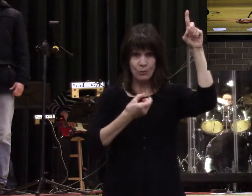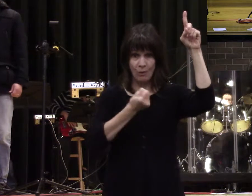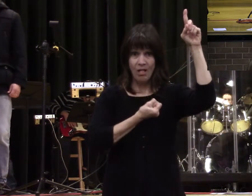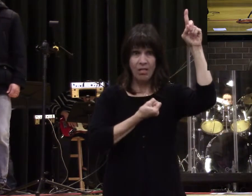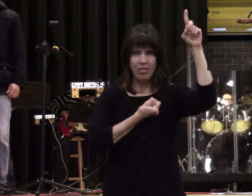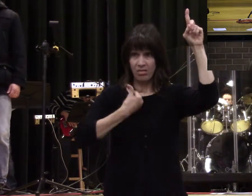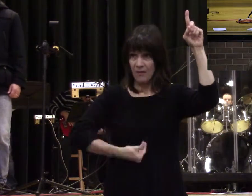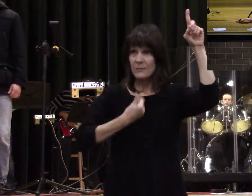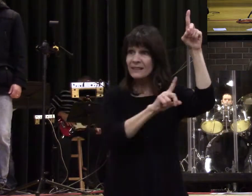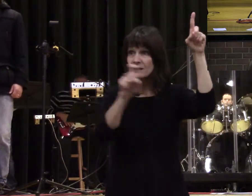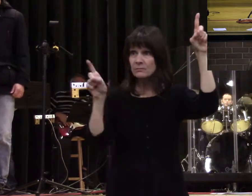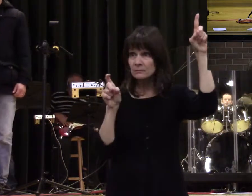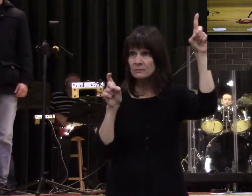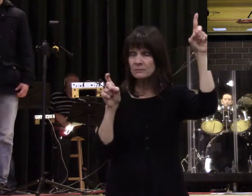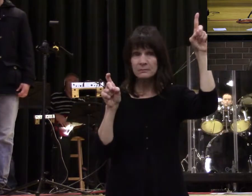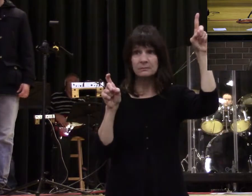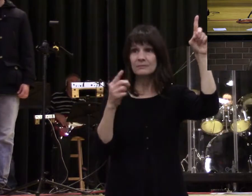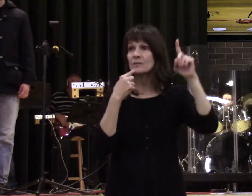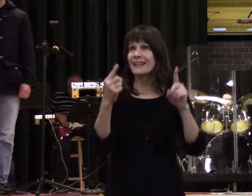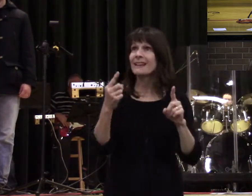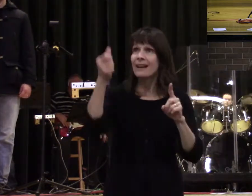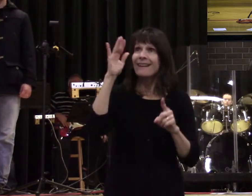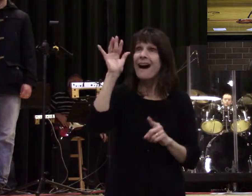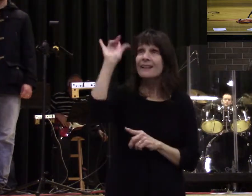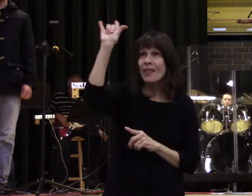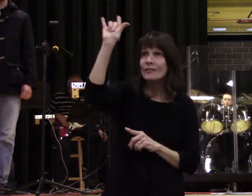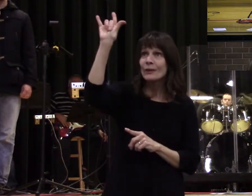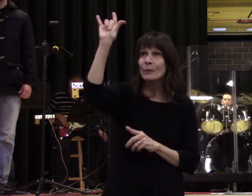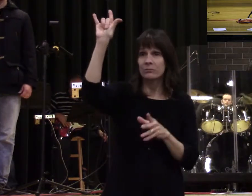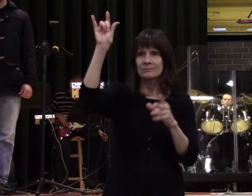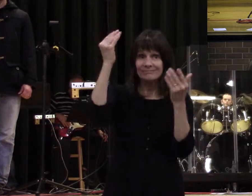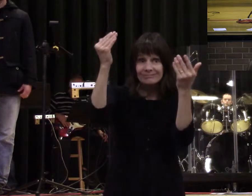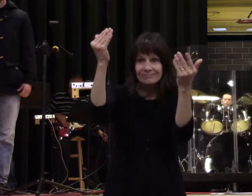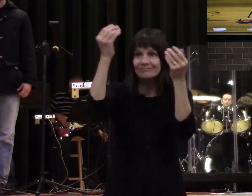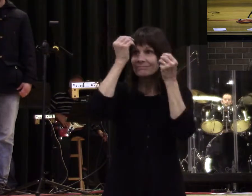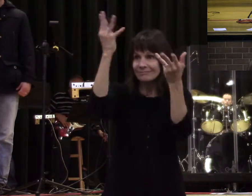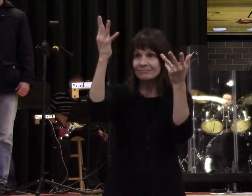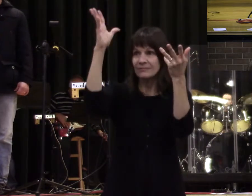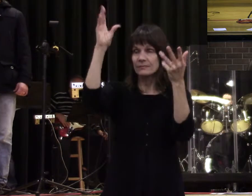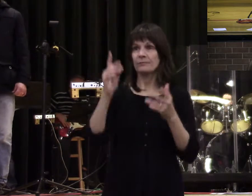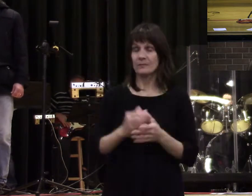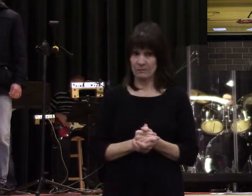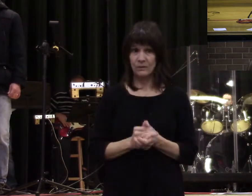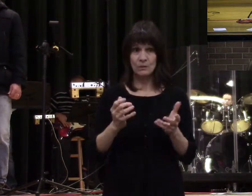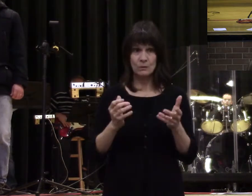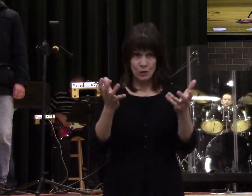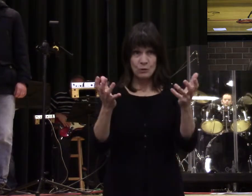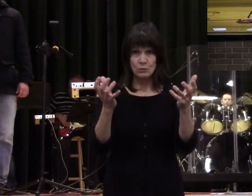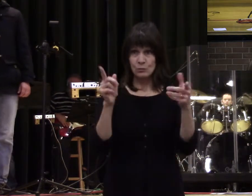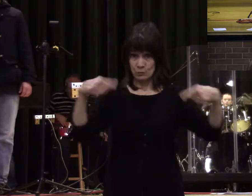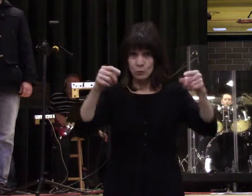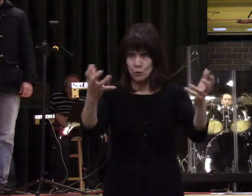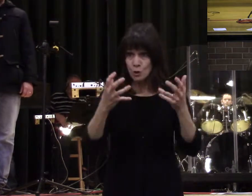is saying, do you love me? What are you going to say? Say, God, I love you. Father, I love you. Do you really want to worship me? Then